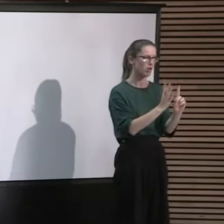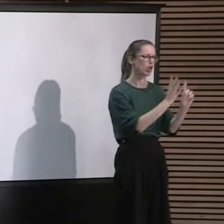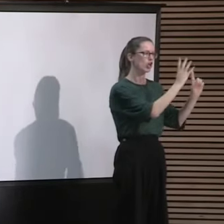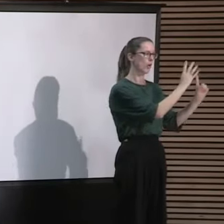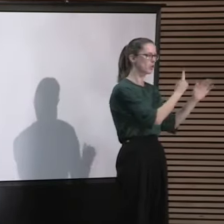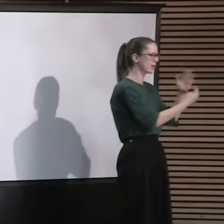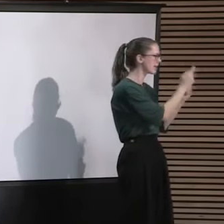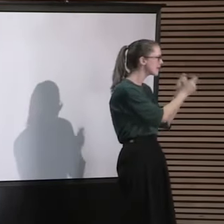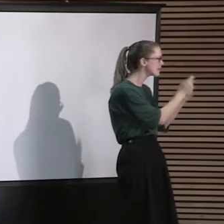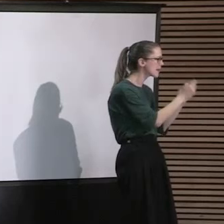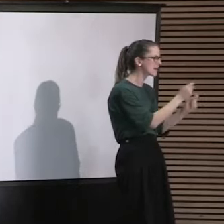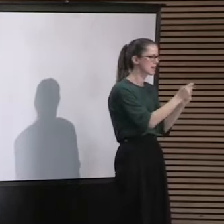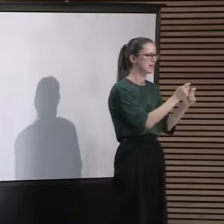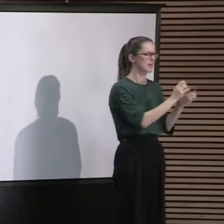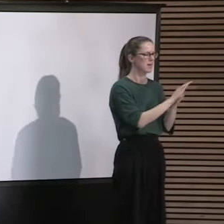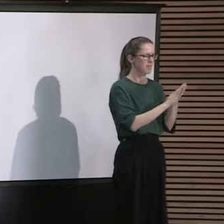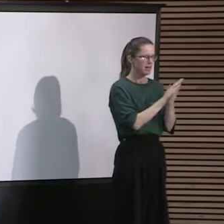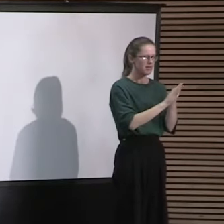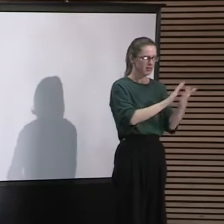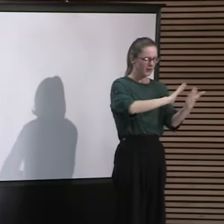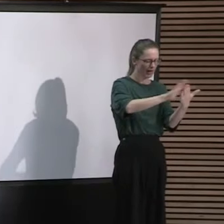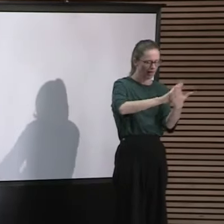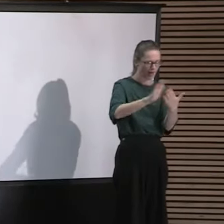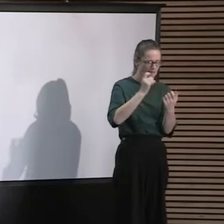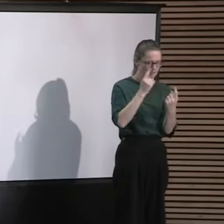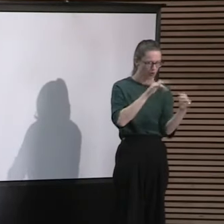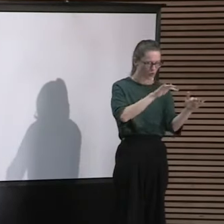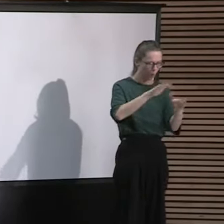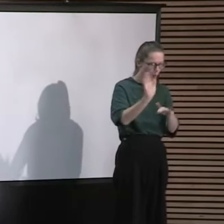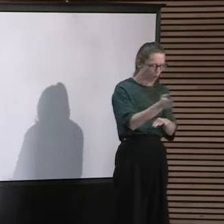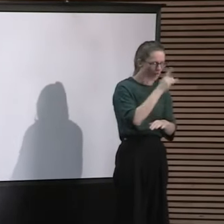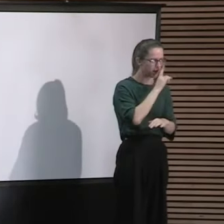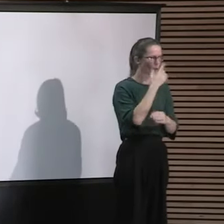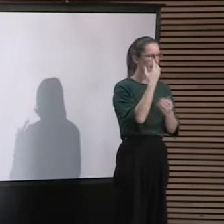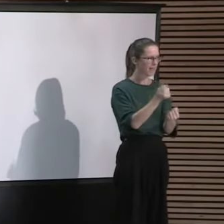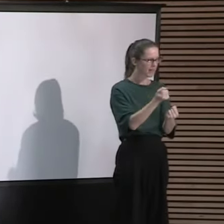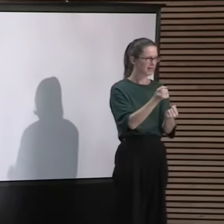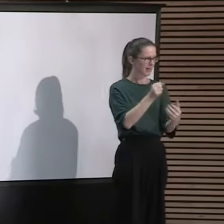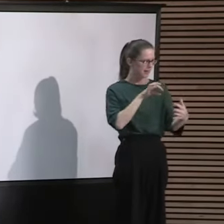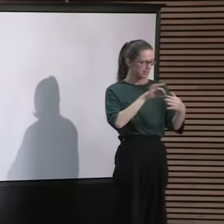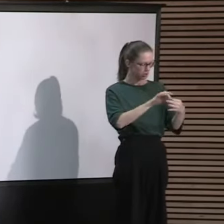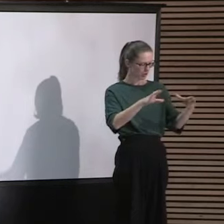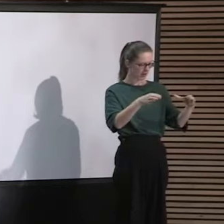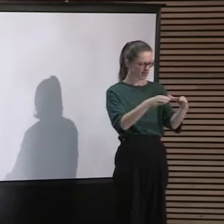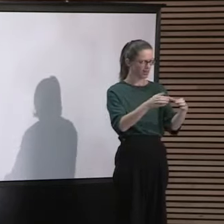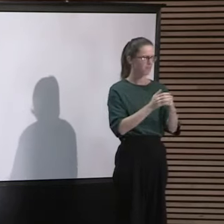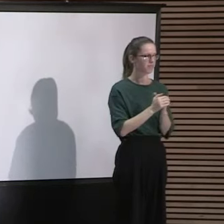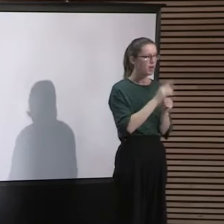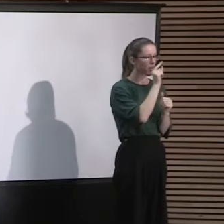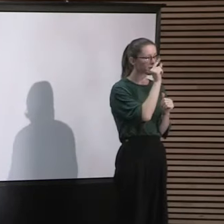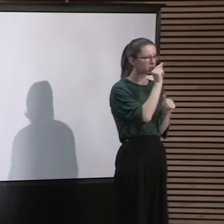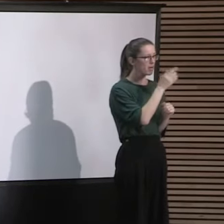them, we will have a better idea of all, and this is what we want to have, of all the cases associated with the cluster. Whereas it would